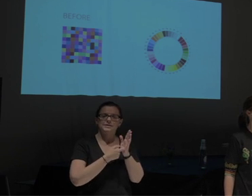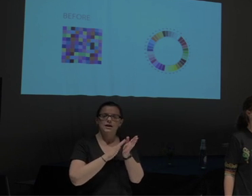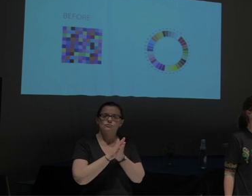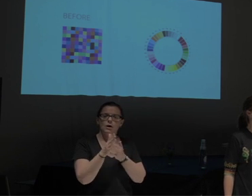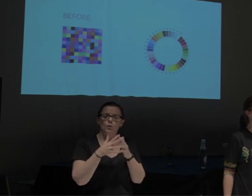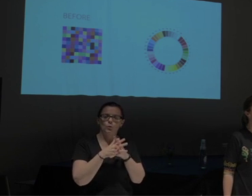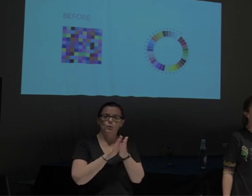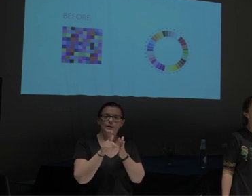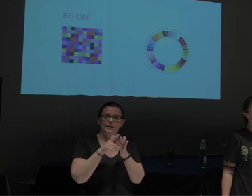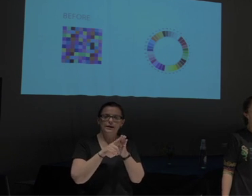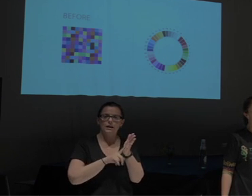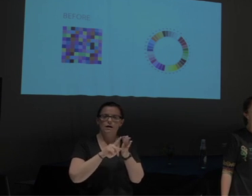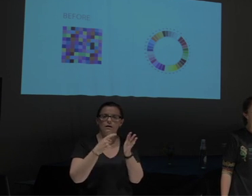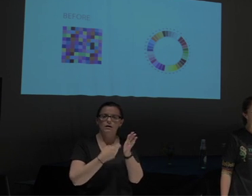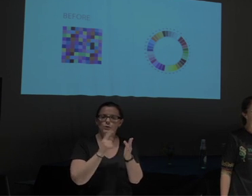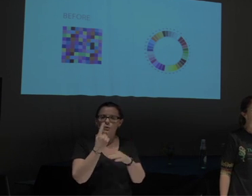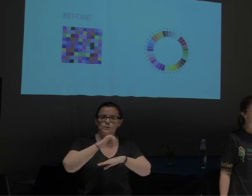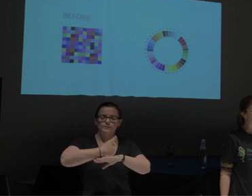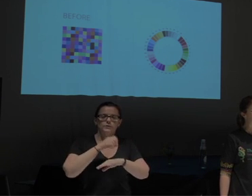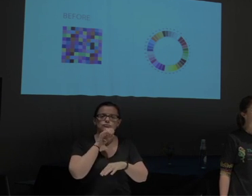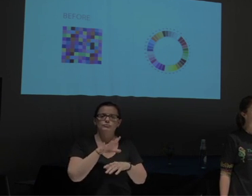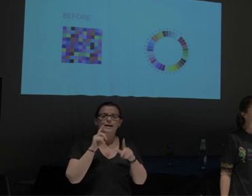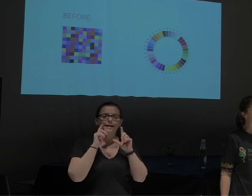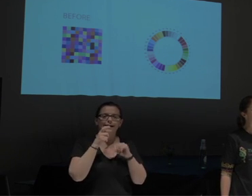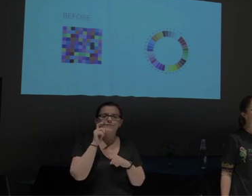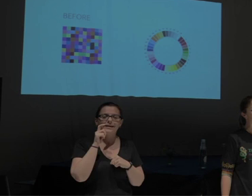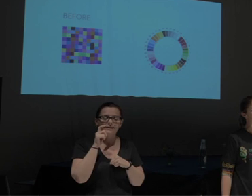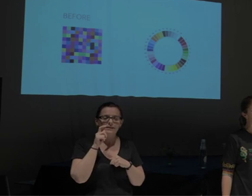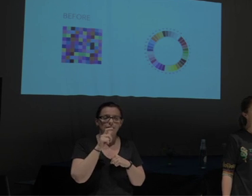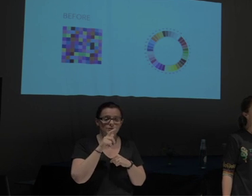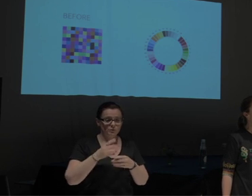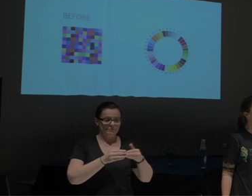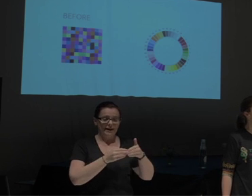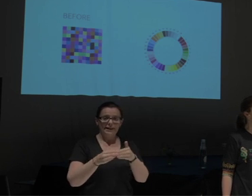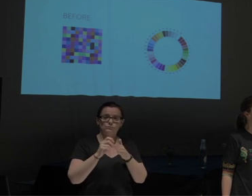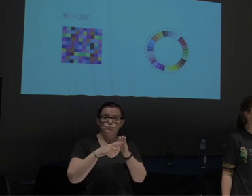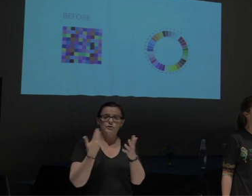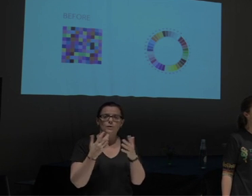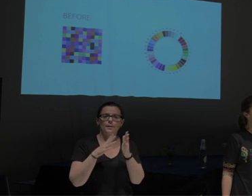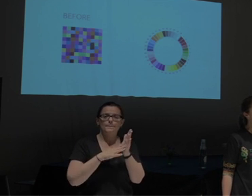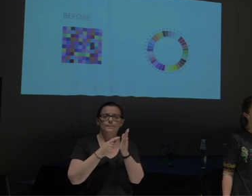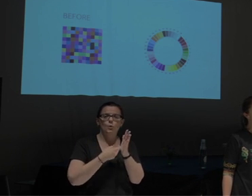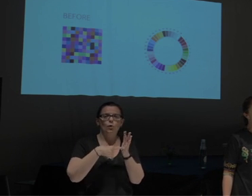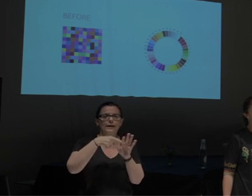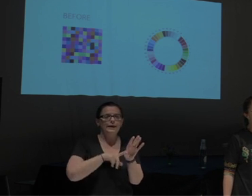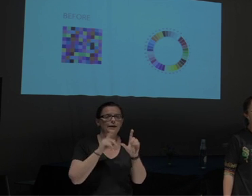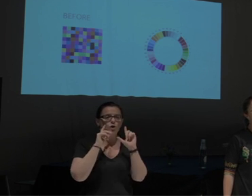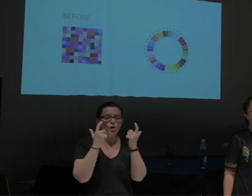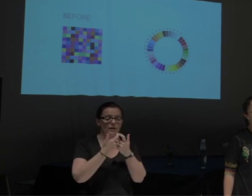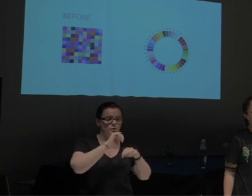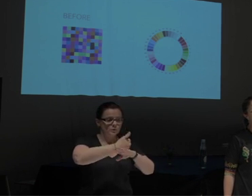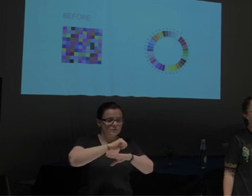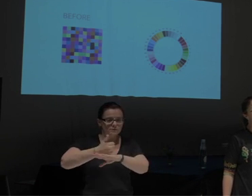of the Dragon Cafe, to lead a project at Morley College to set up